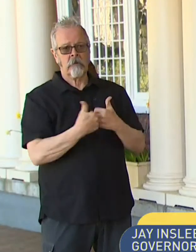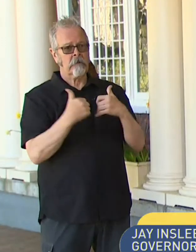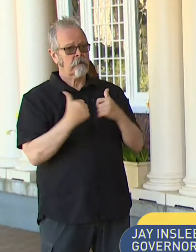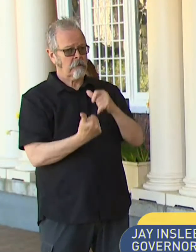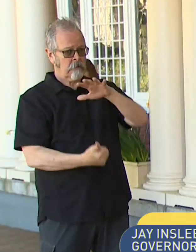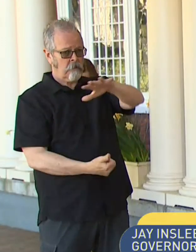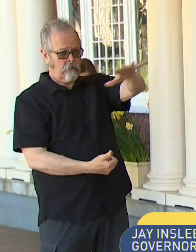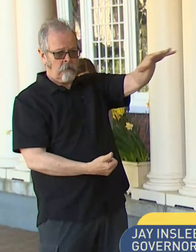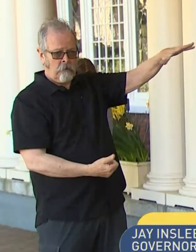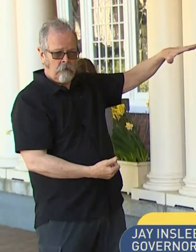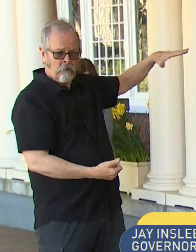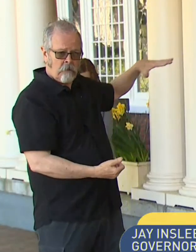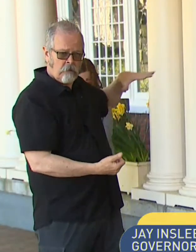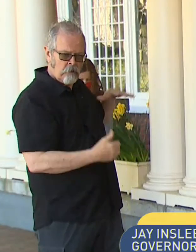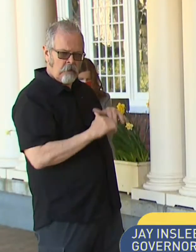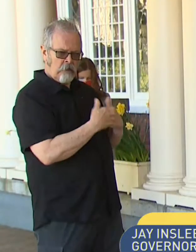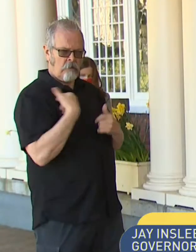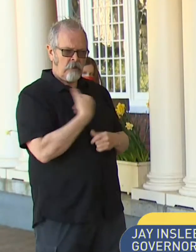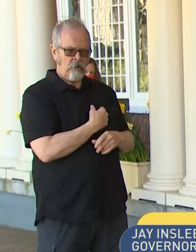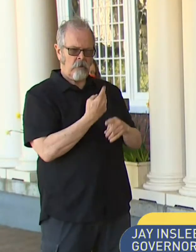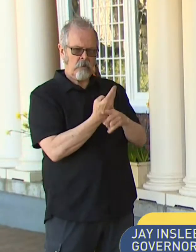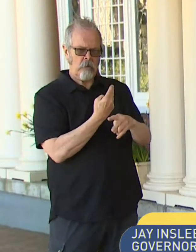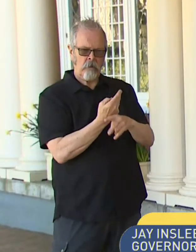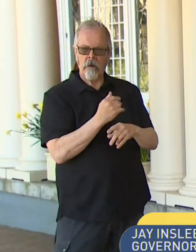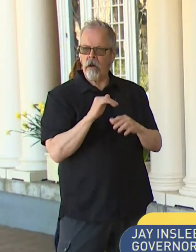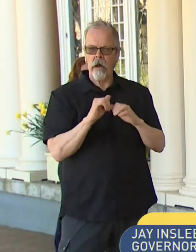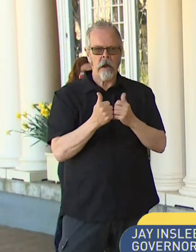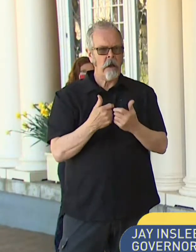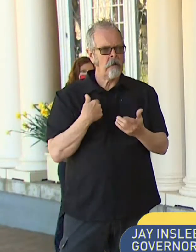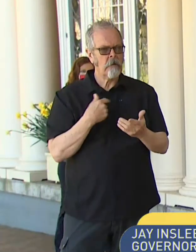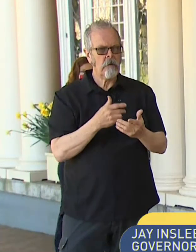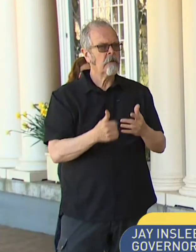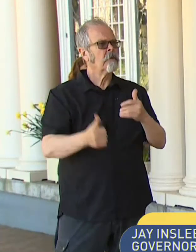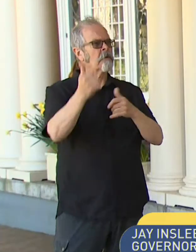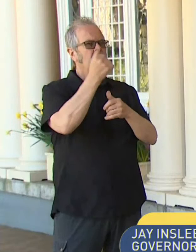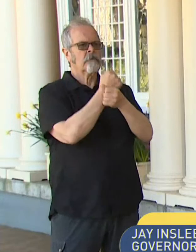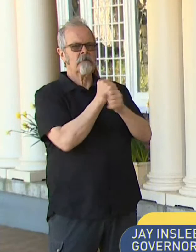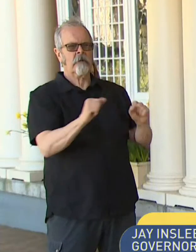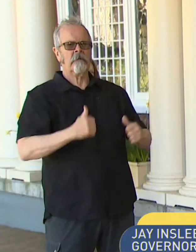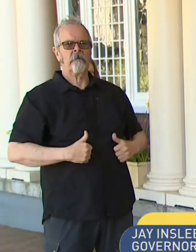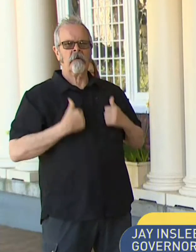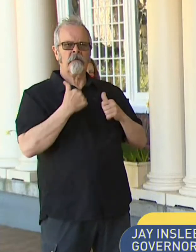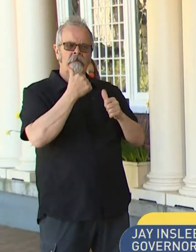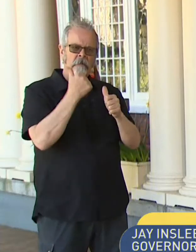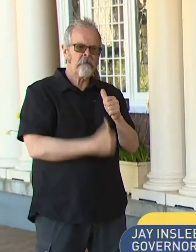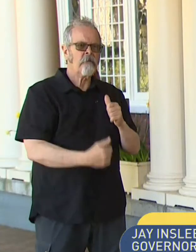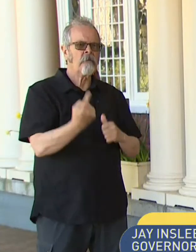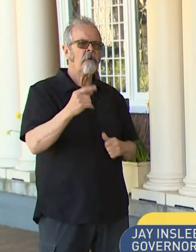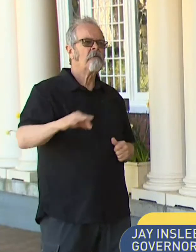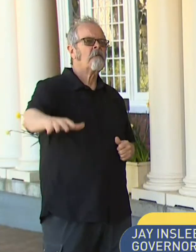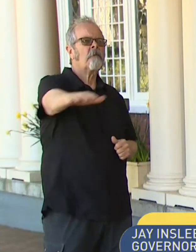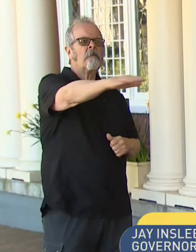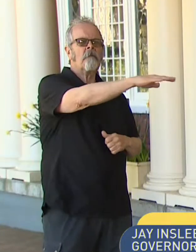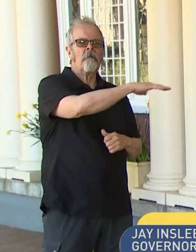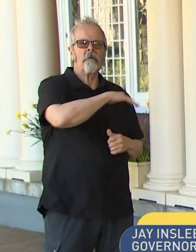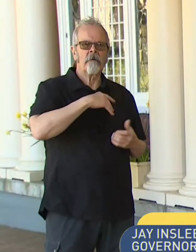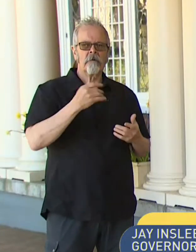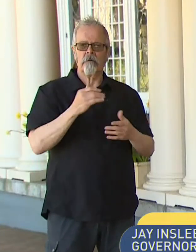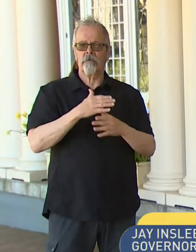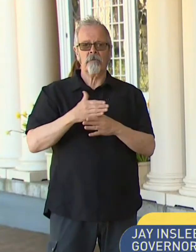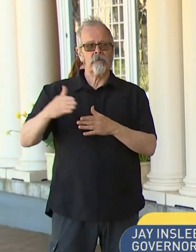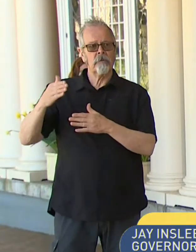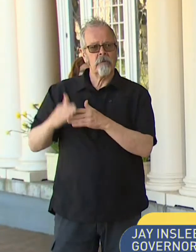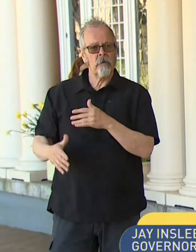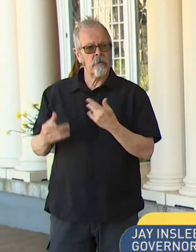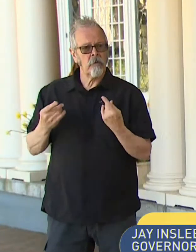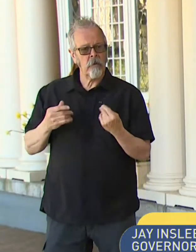the use of our executive authority to save lives. Every single one of those has resulted in a ruling in favor of the